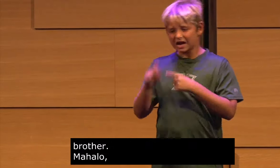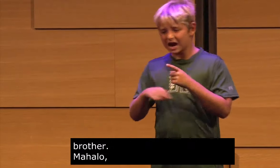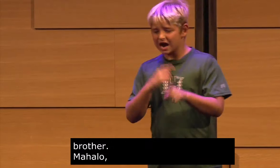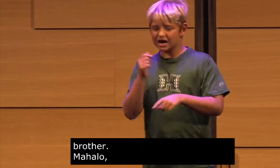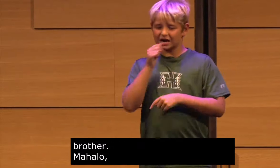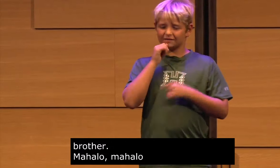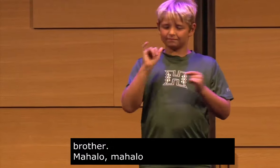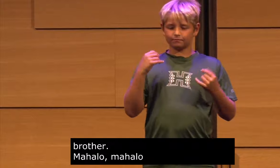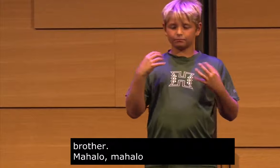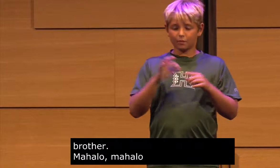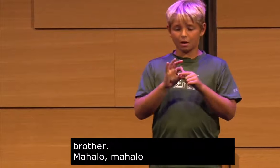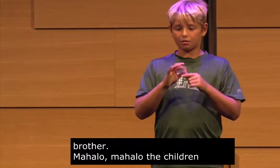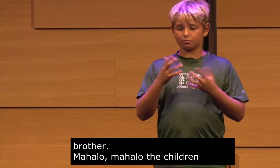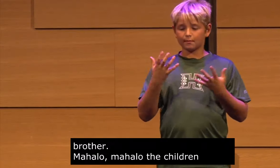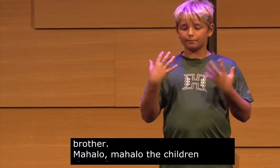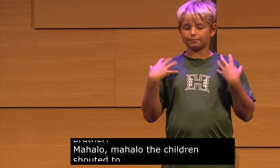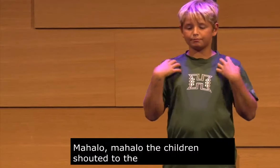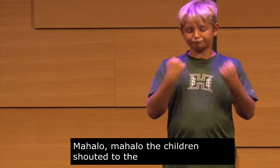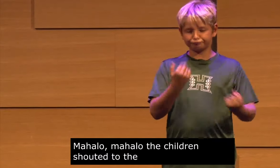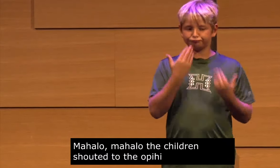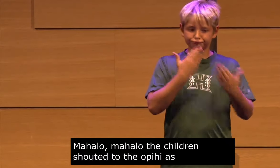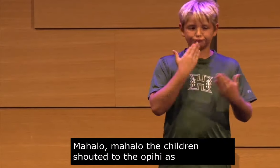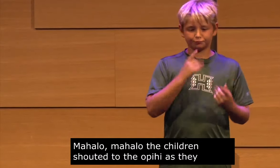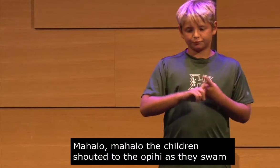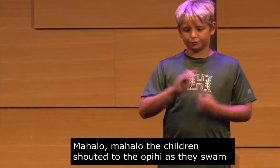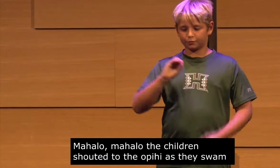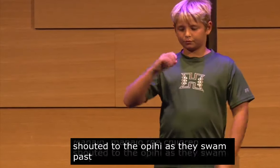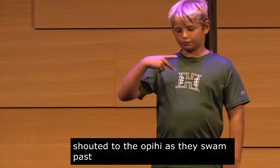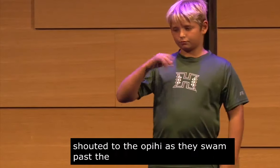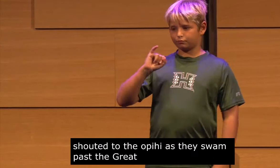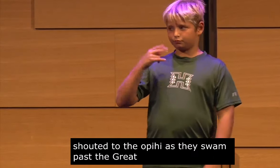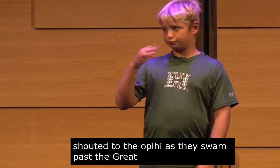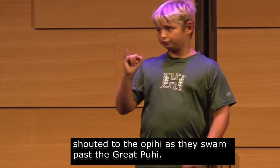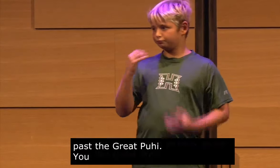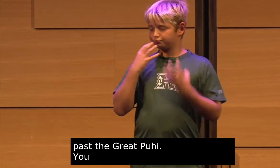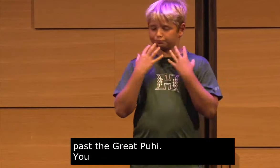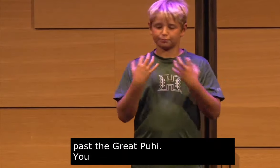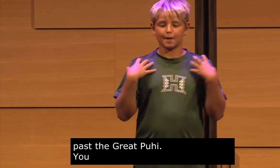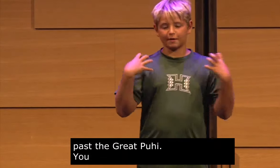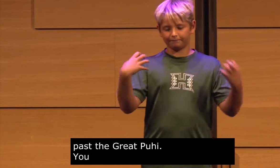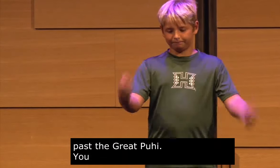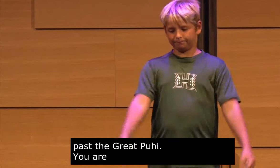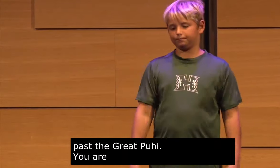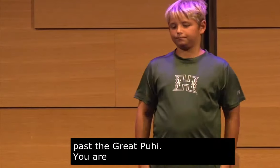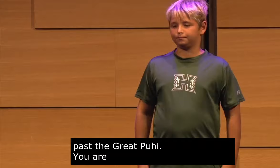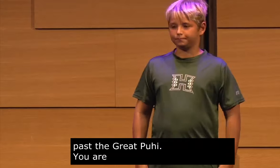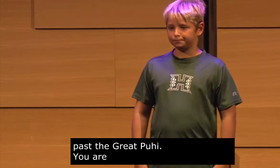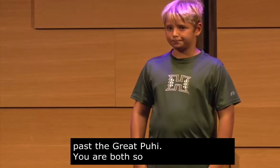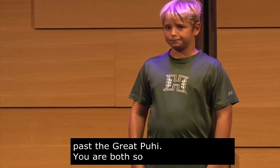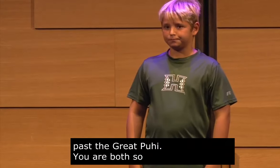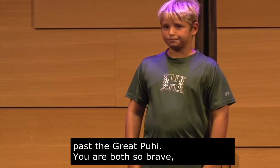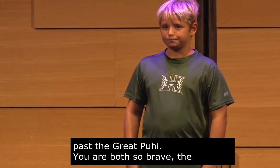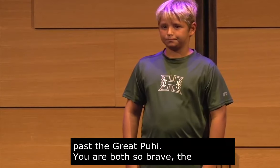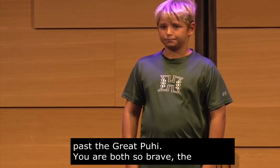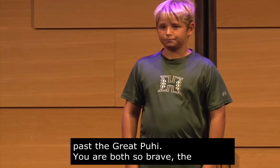children shouted to the Opihai as they swam past the great Puhi. "You are both so brave," the children shouted.